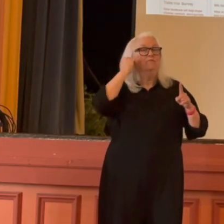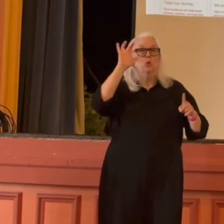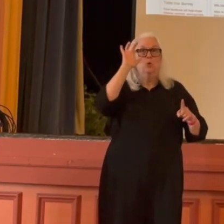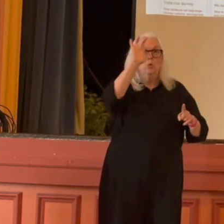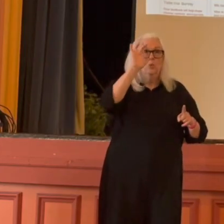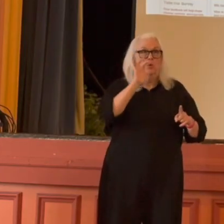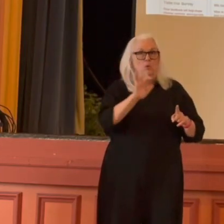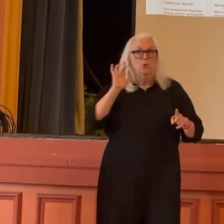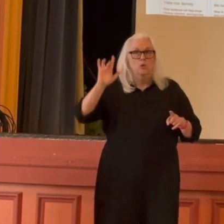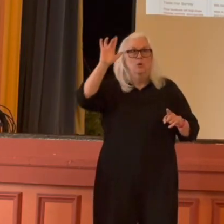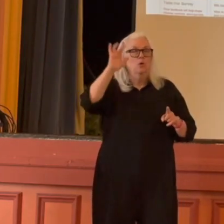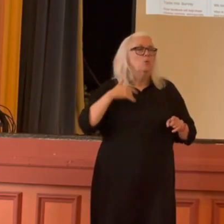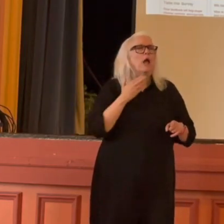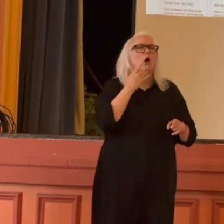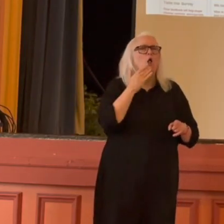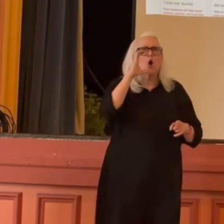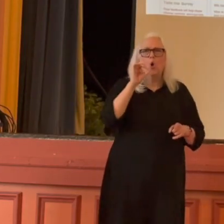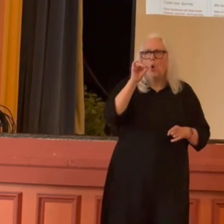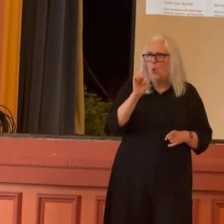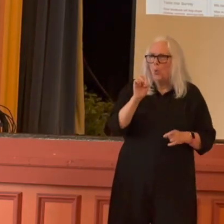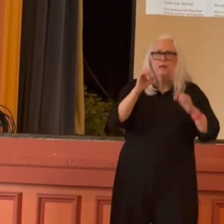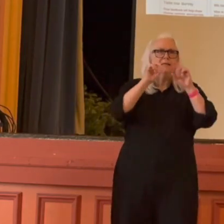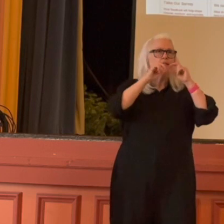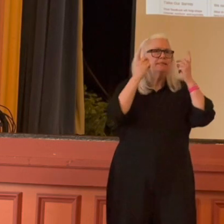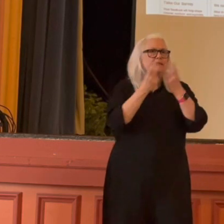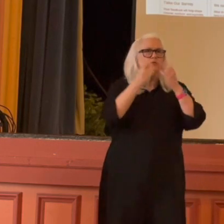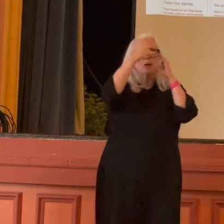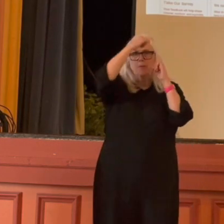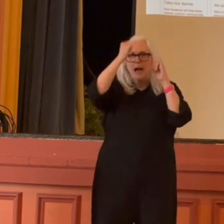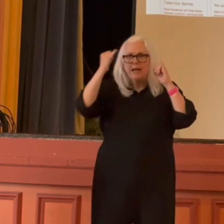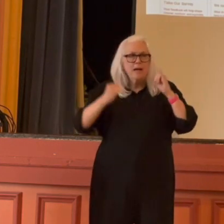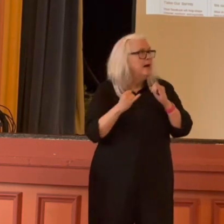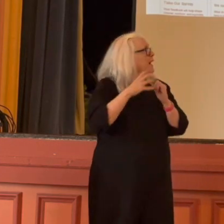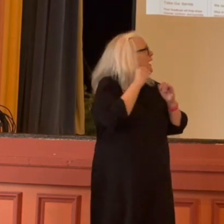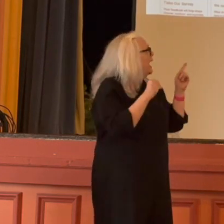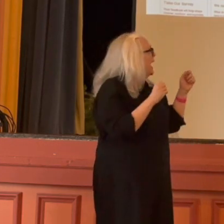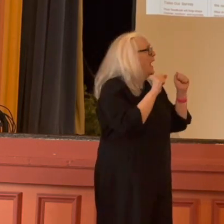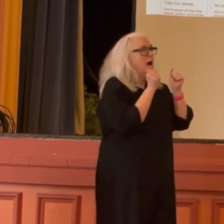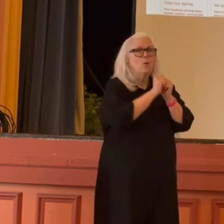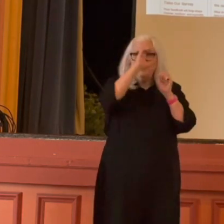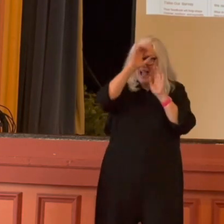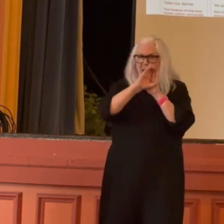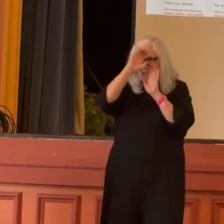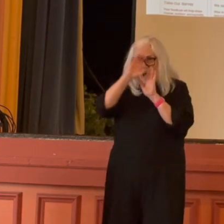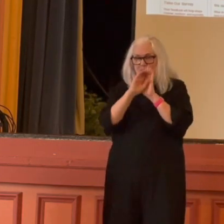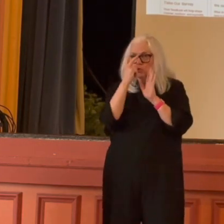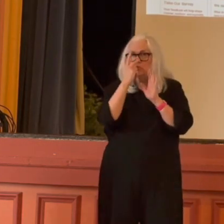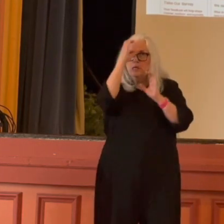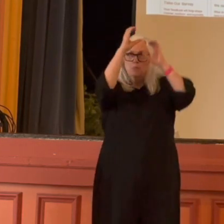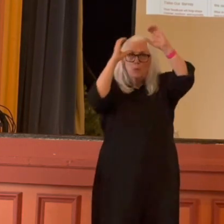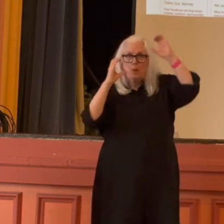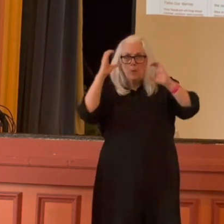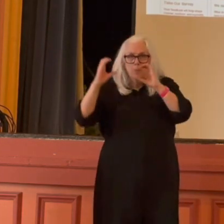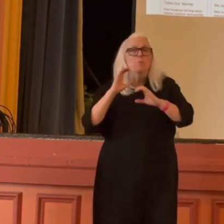council district boundaries. And with the icons that you see, these are all of the projects in each of the